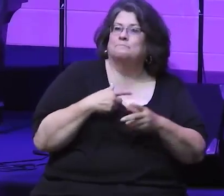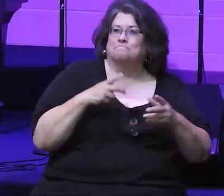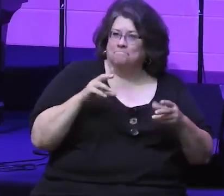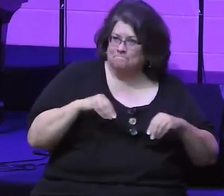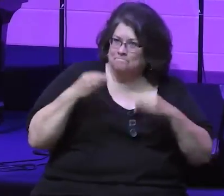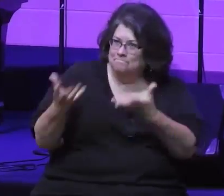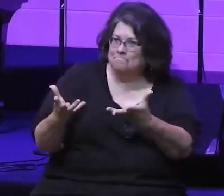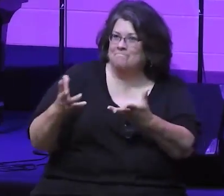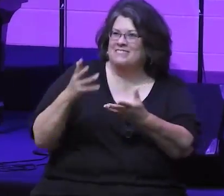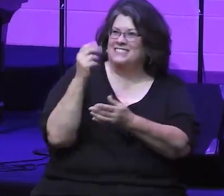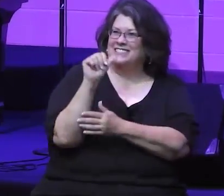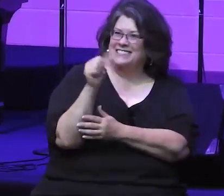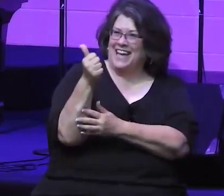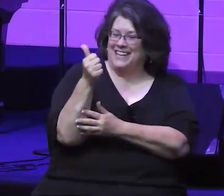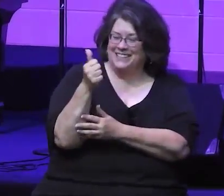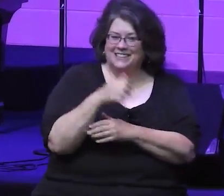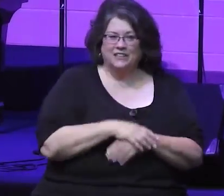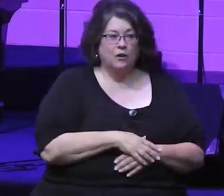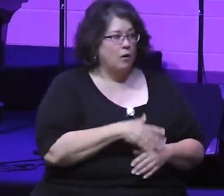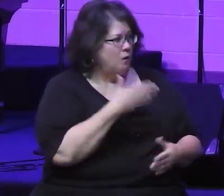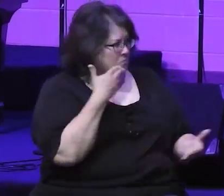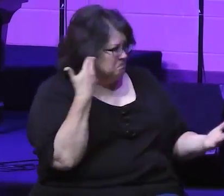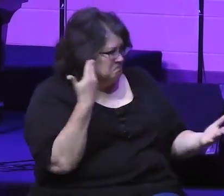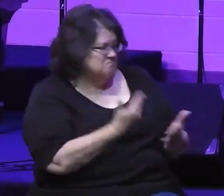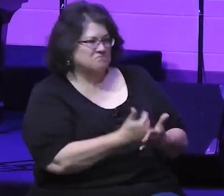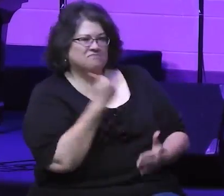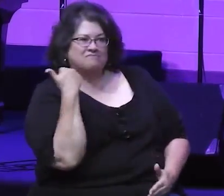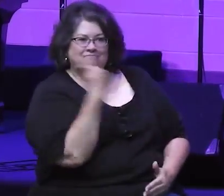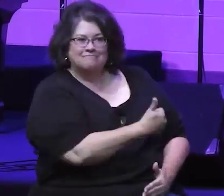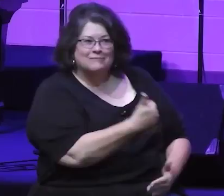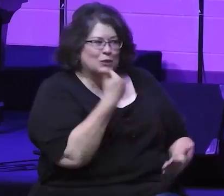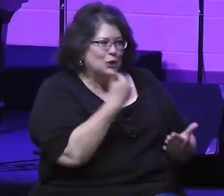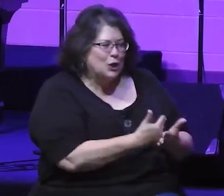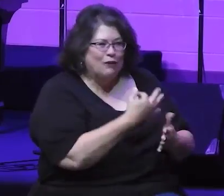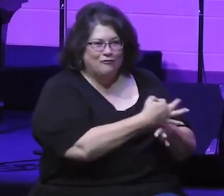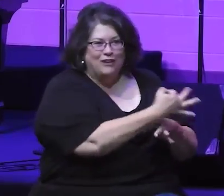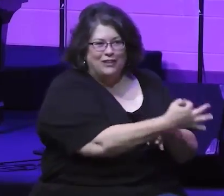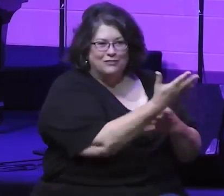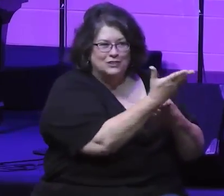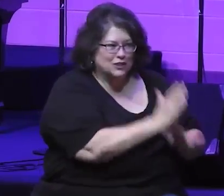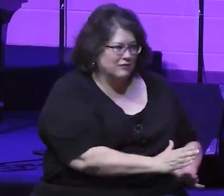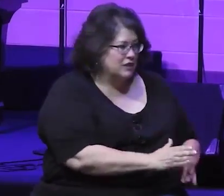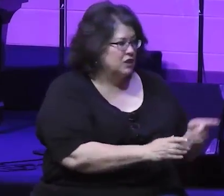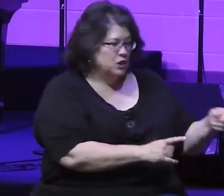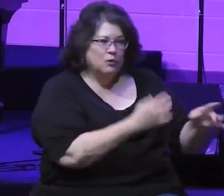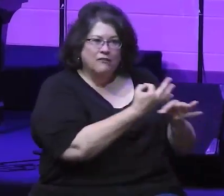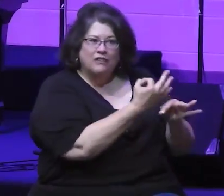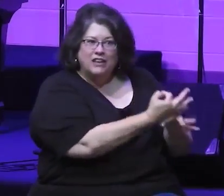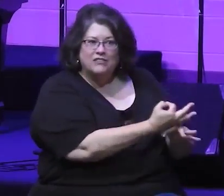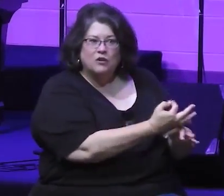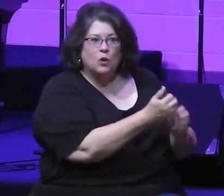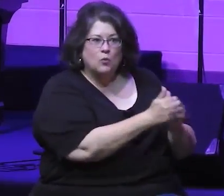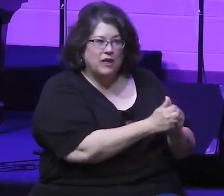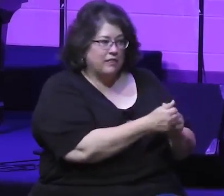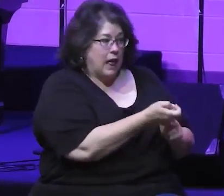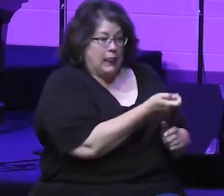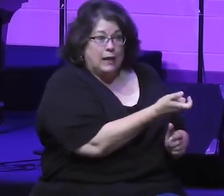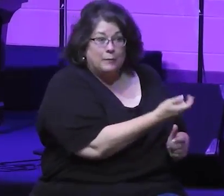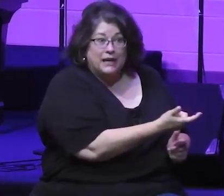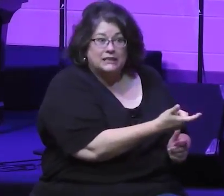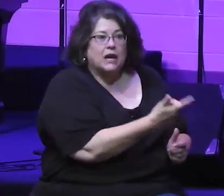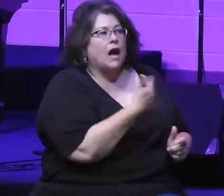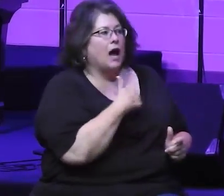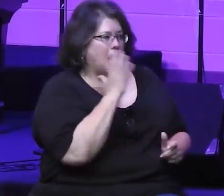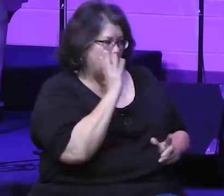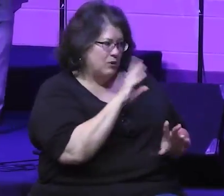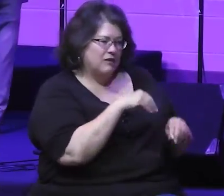His master replied, well done, good and faithful servant. You've been faithful with a few things. I put you in charge of many things. Come, share